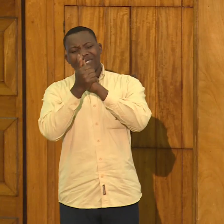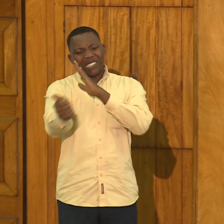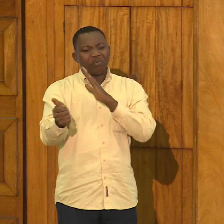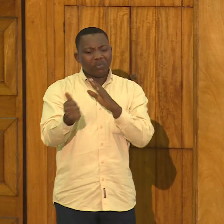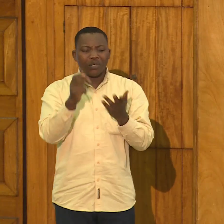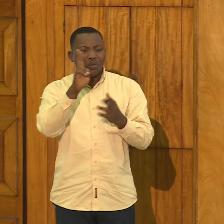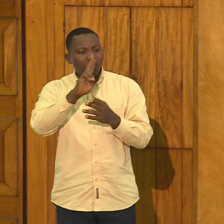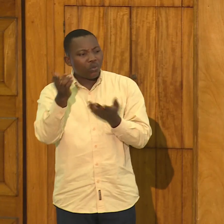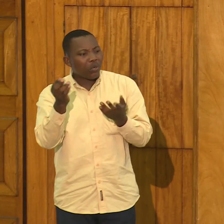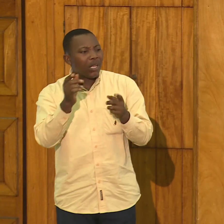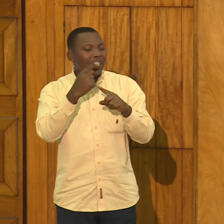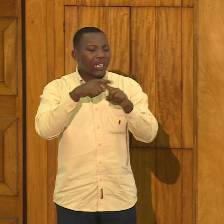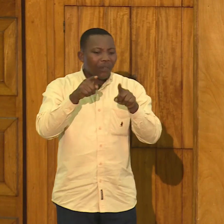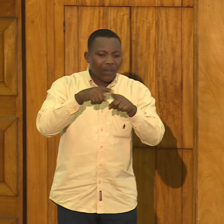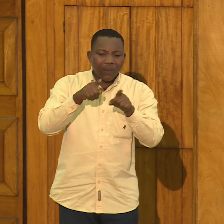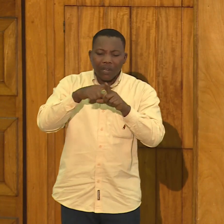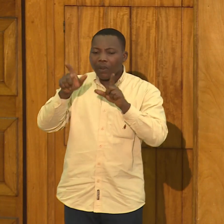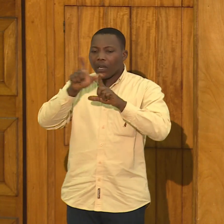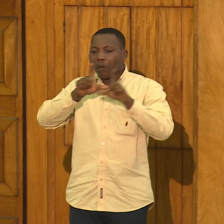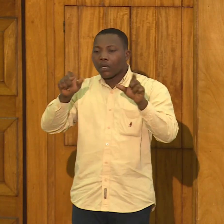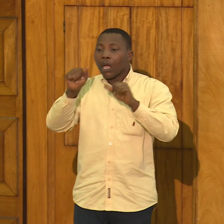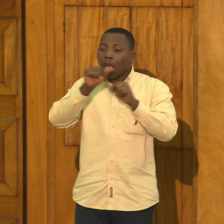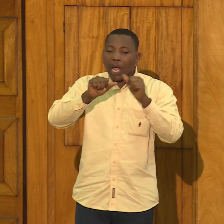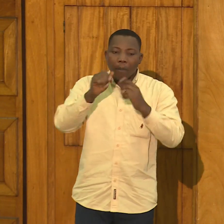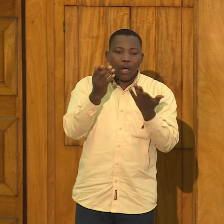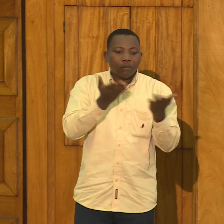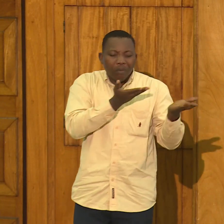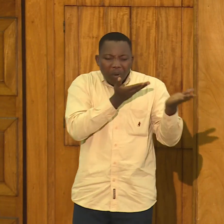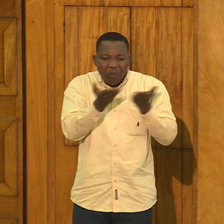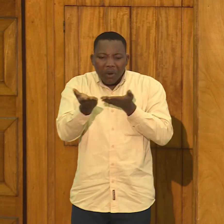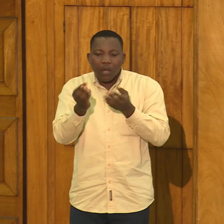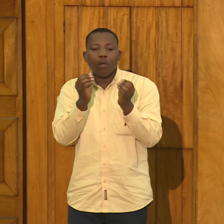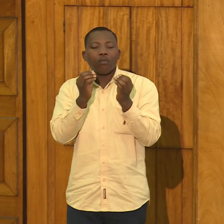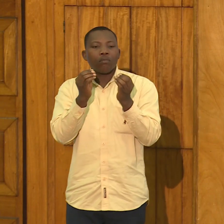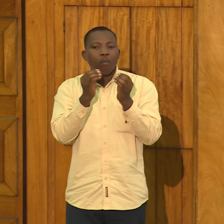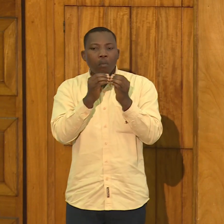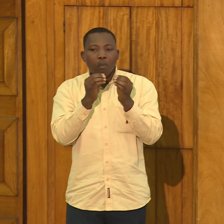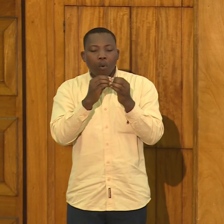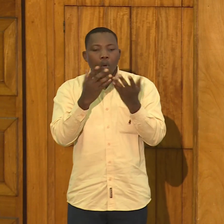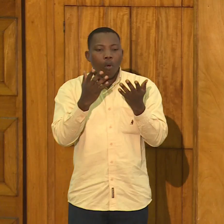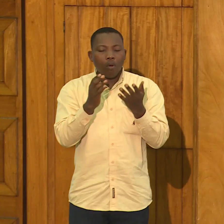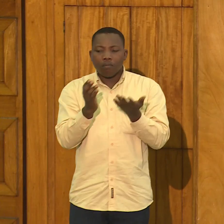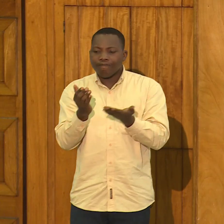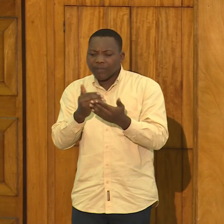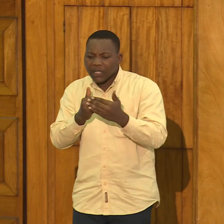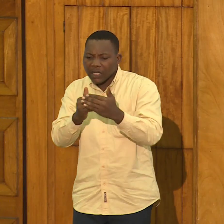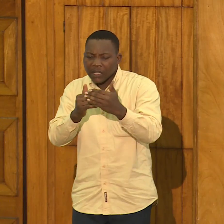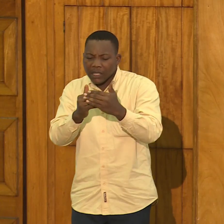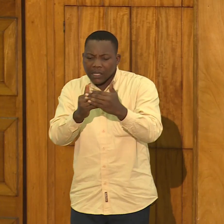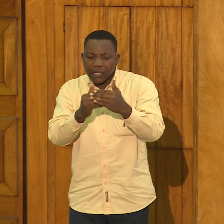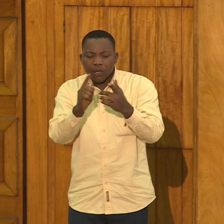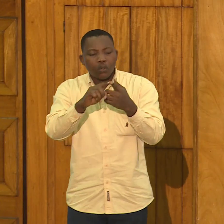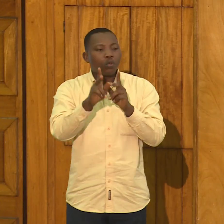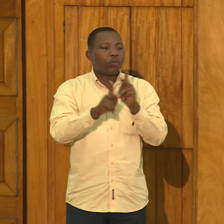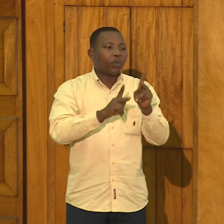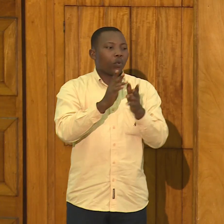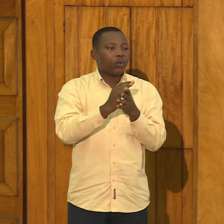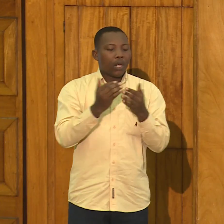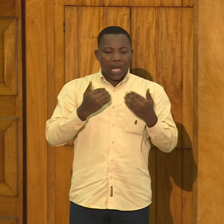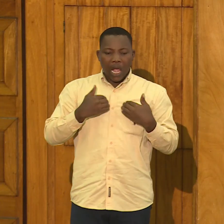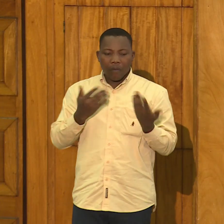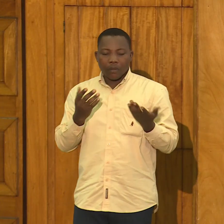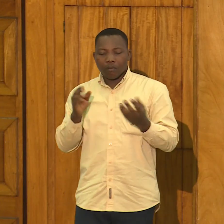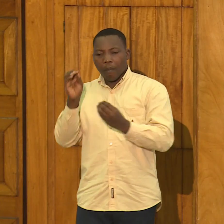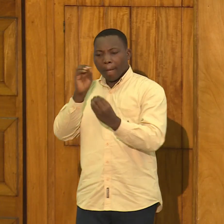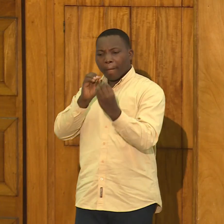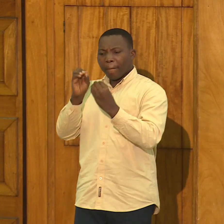in multiple languages. It's more about bringing these mobile clinics to the to the camps, and having peer